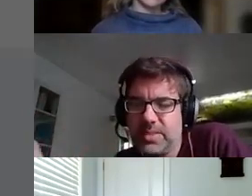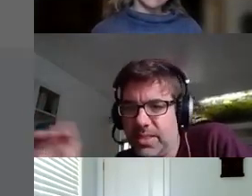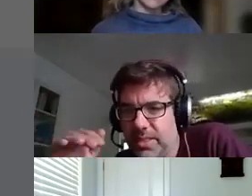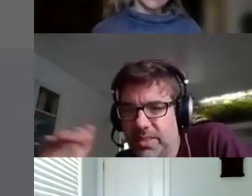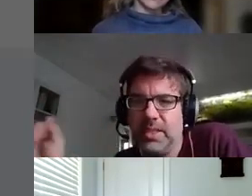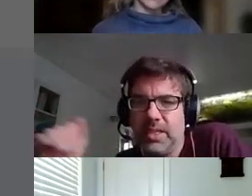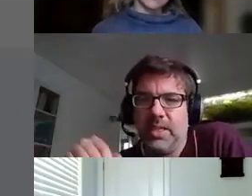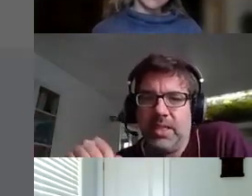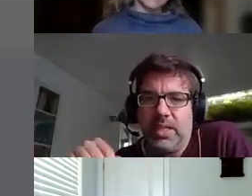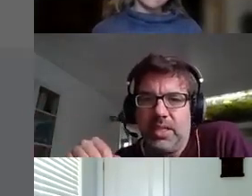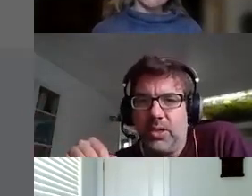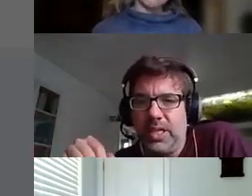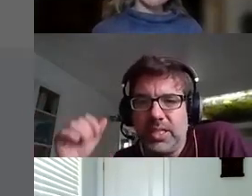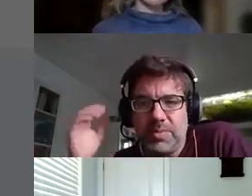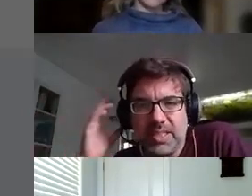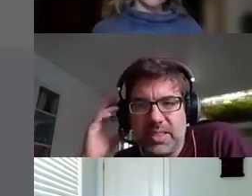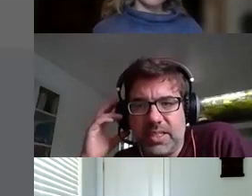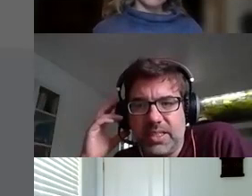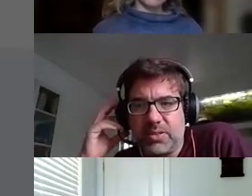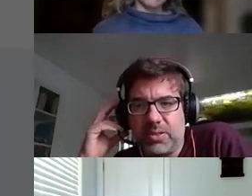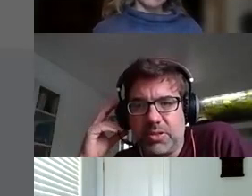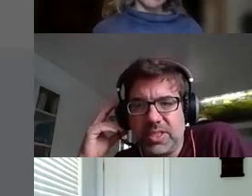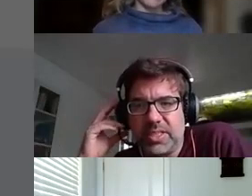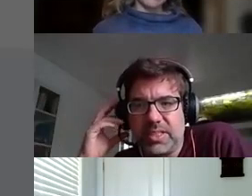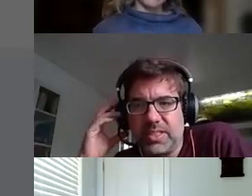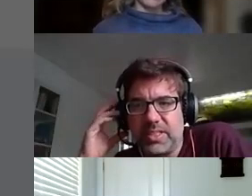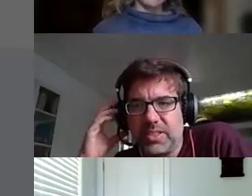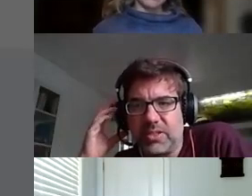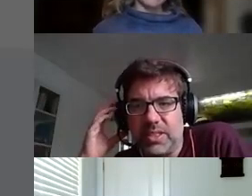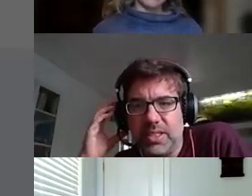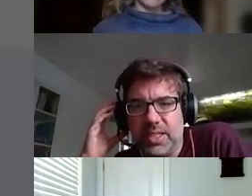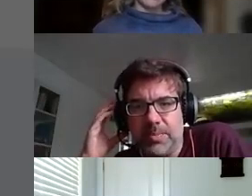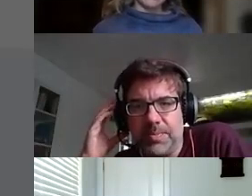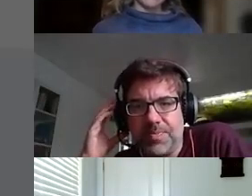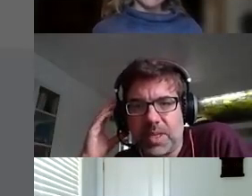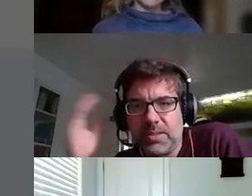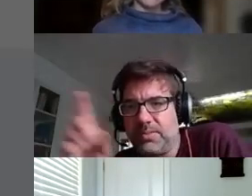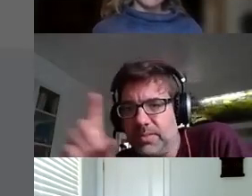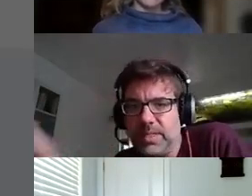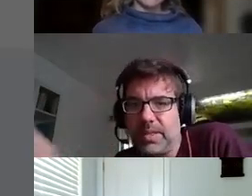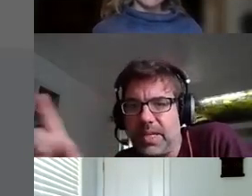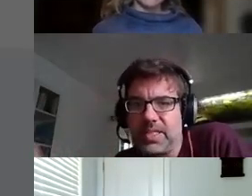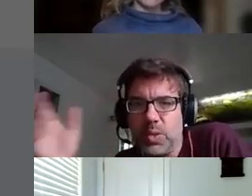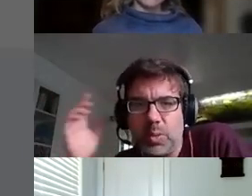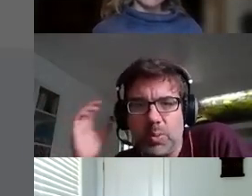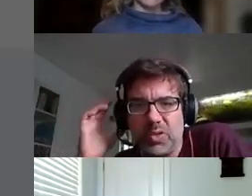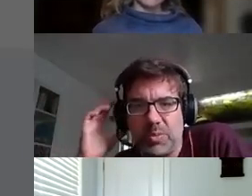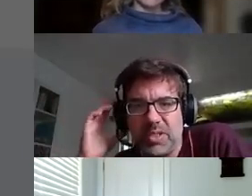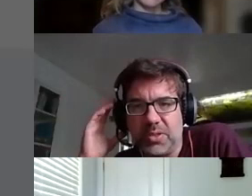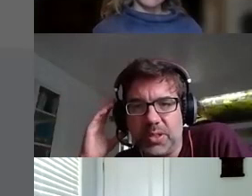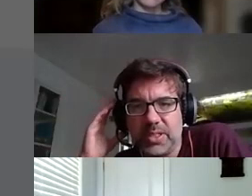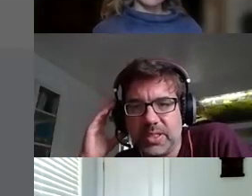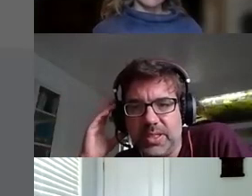from, let's say, low income settings or rural settings, etc. I think that's where we move